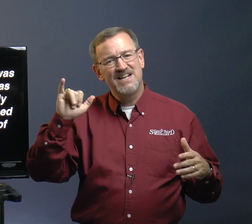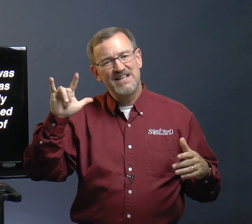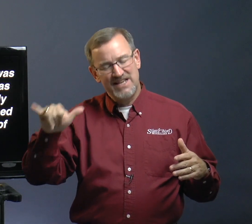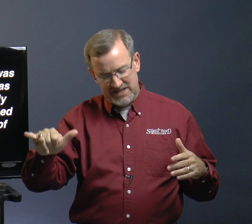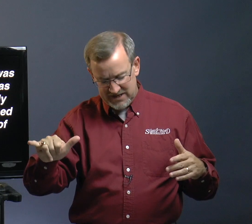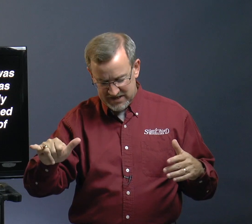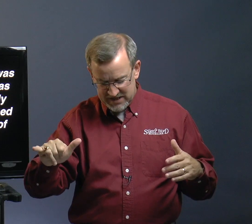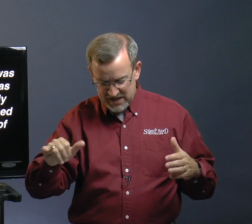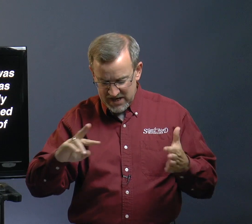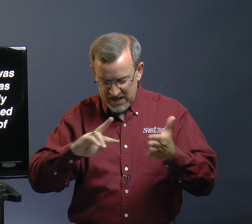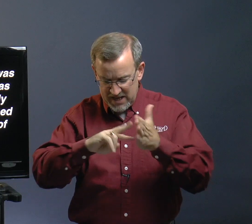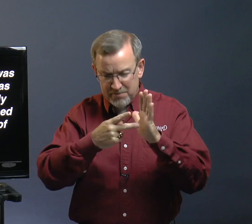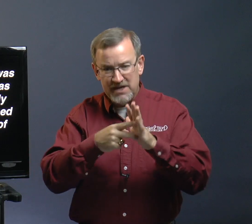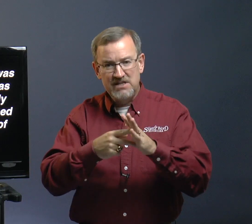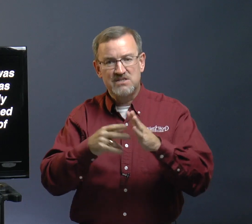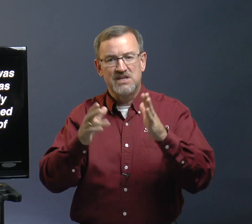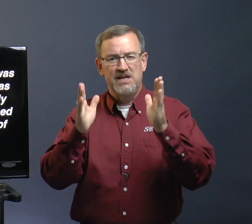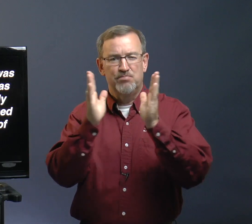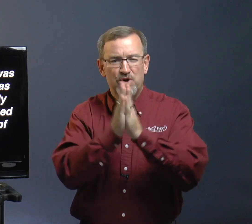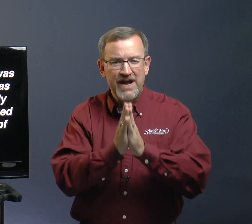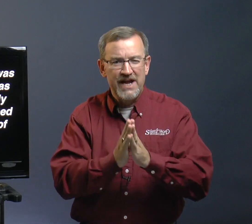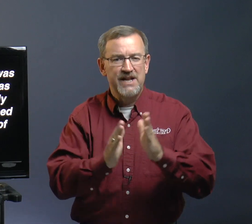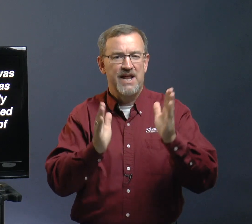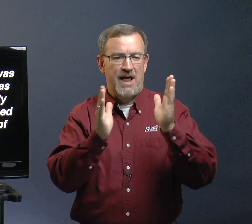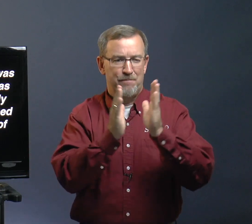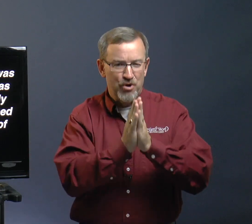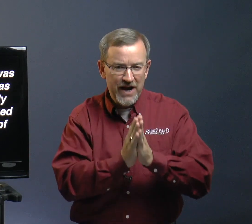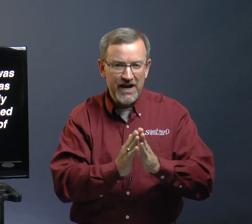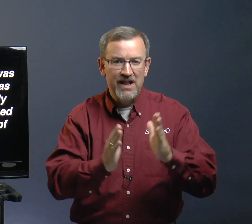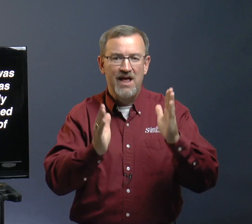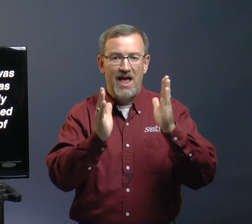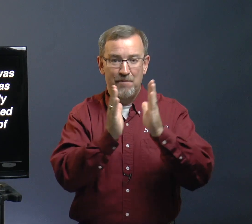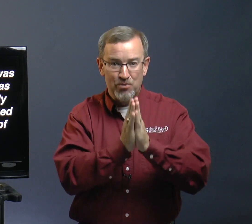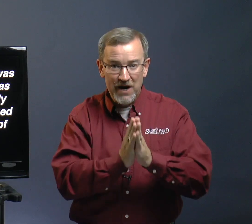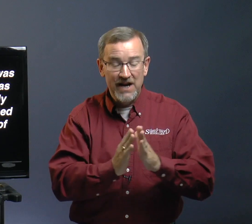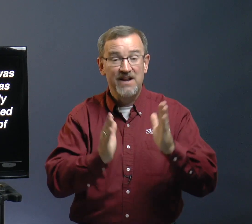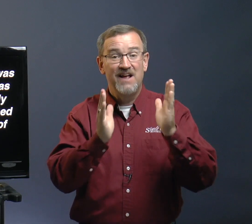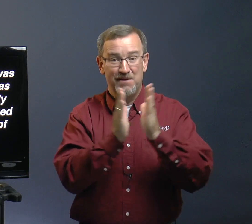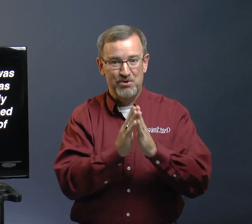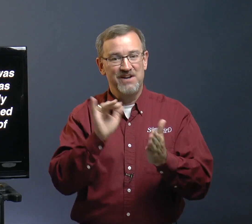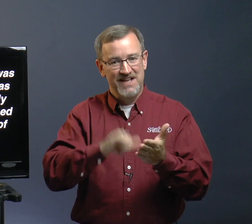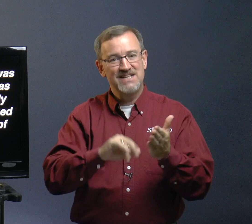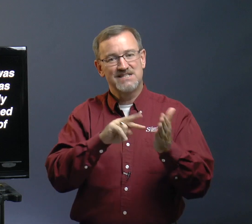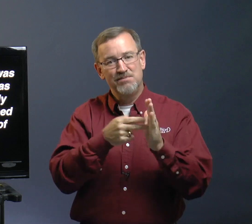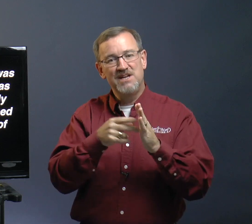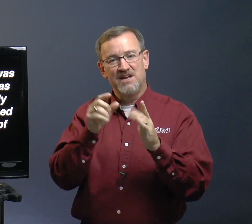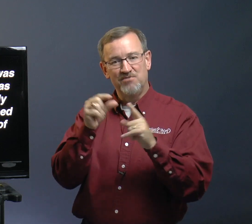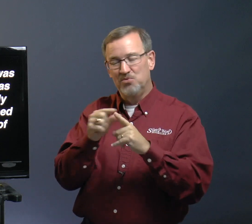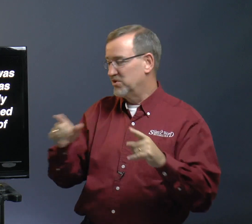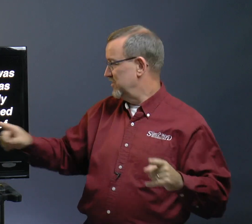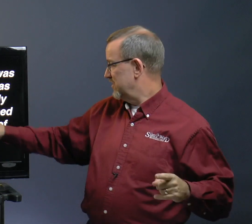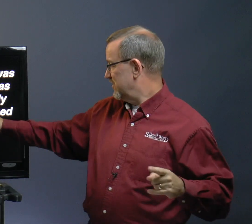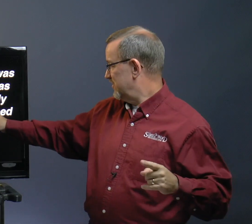earnestly. It means he prayed and prayed and prayed and prayed. That's the meaning of the word